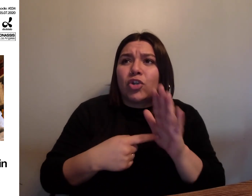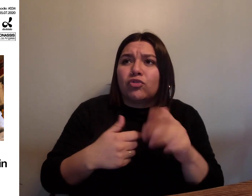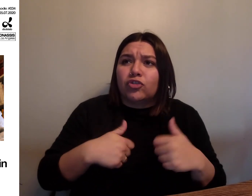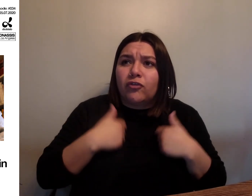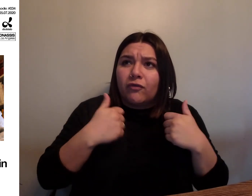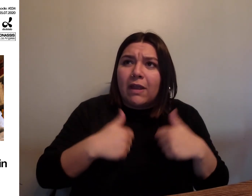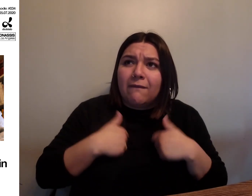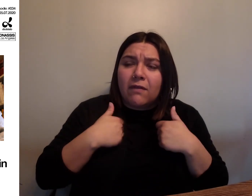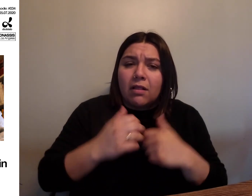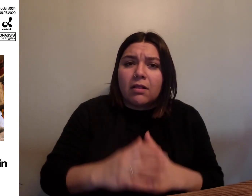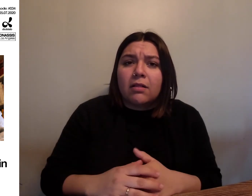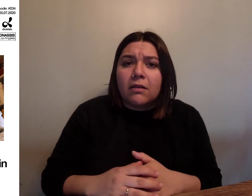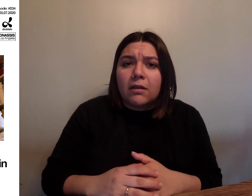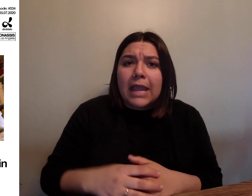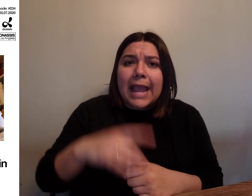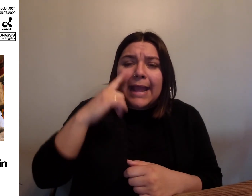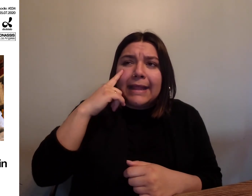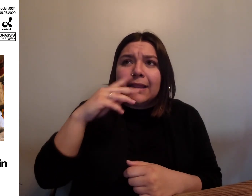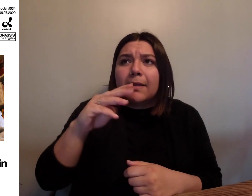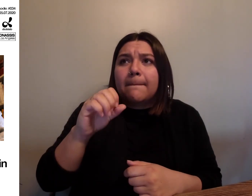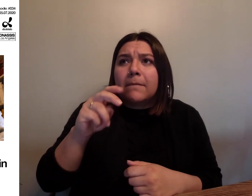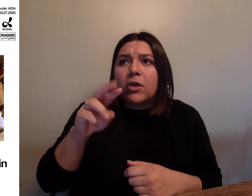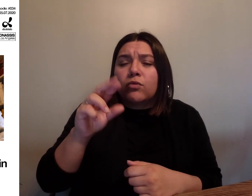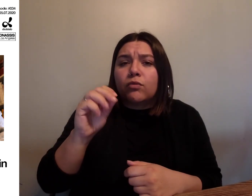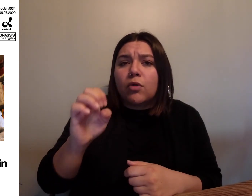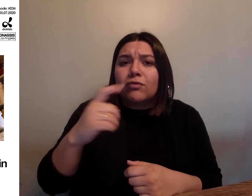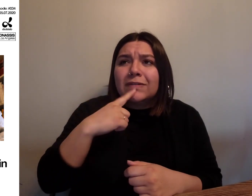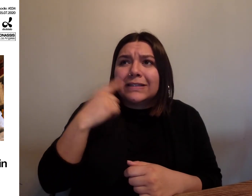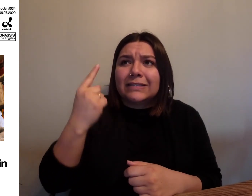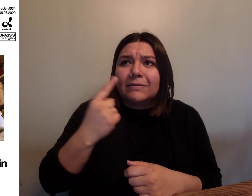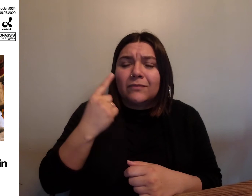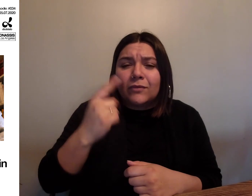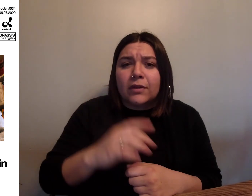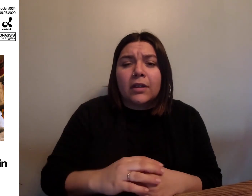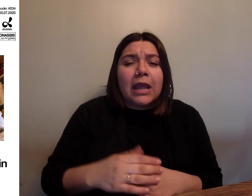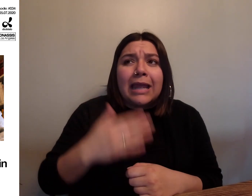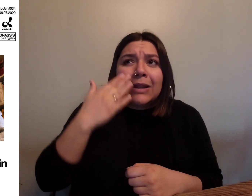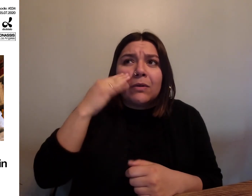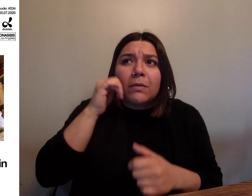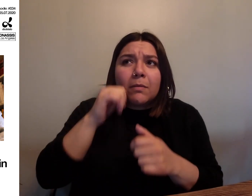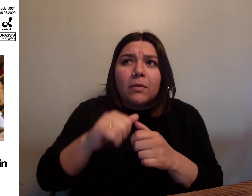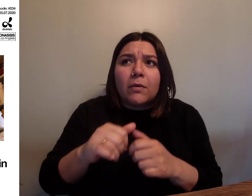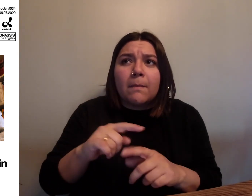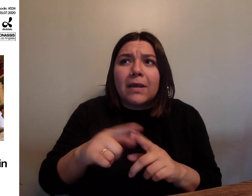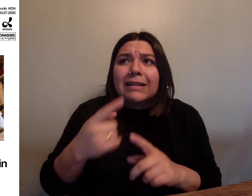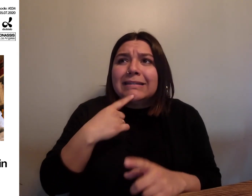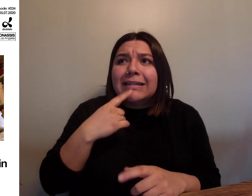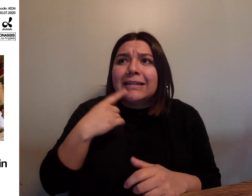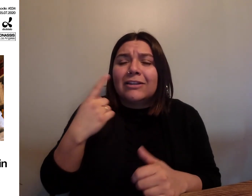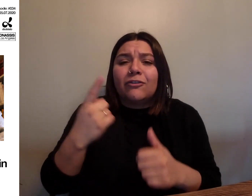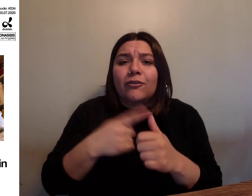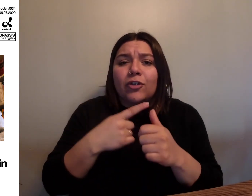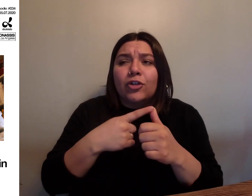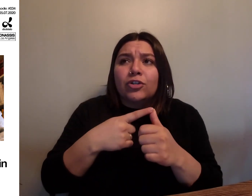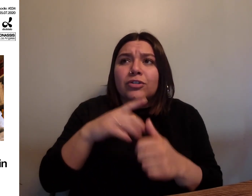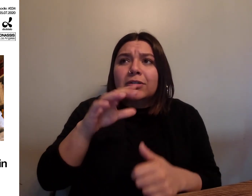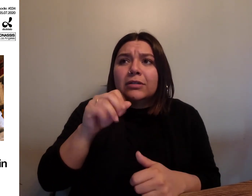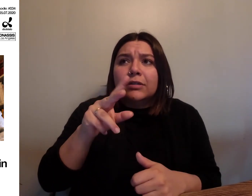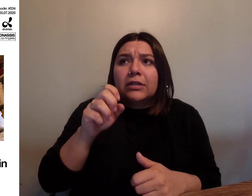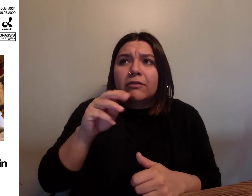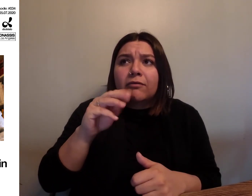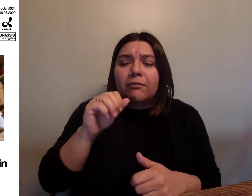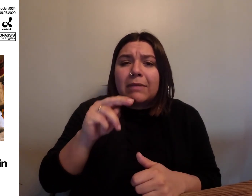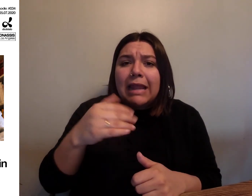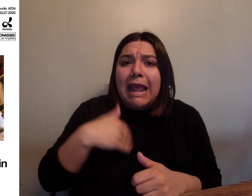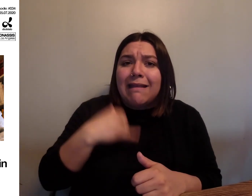survival. I think it's André Malraux who said somewhere, I don't know where, I forgot, he said the first